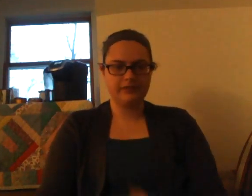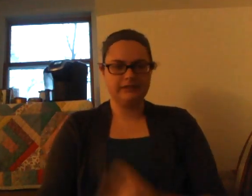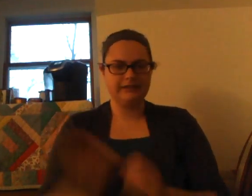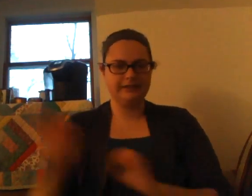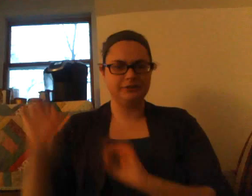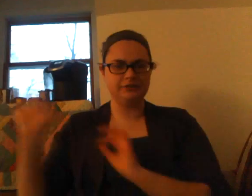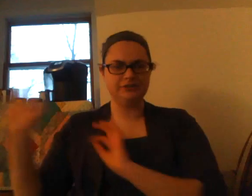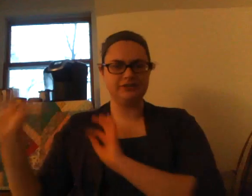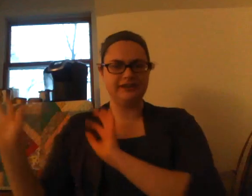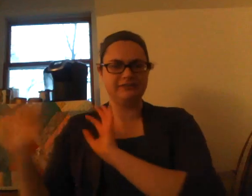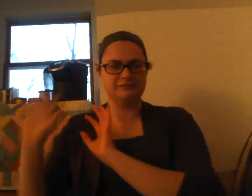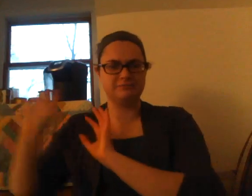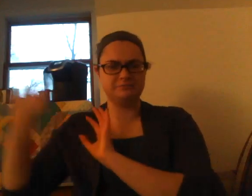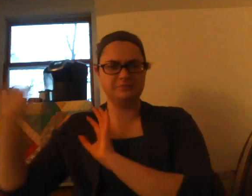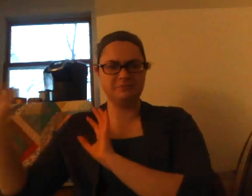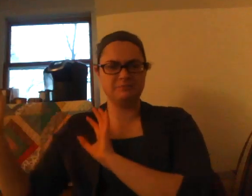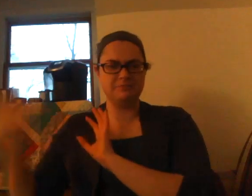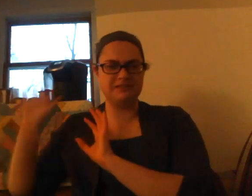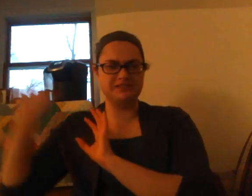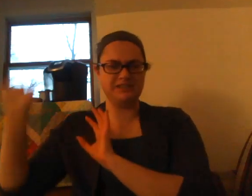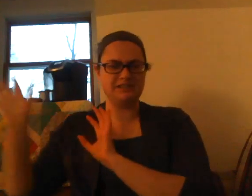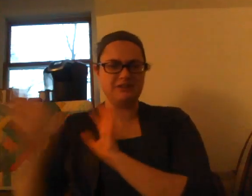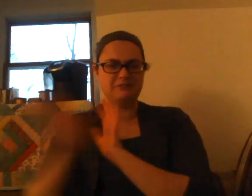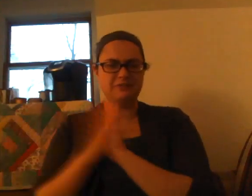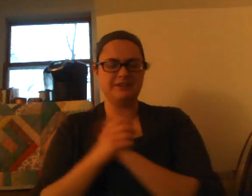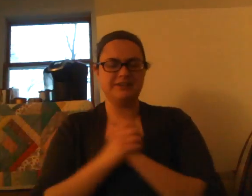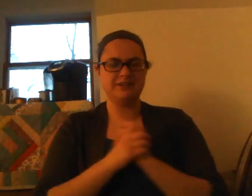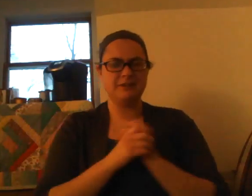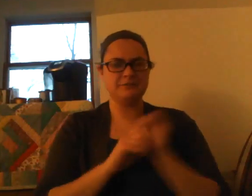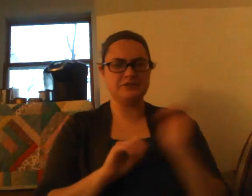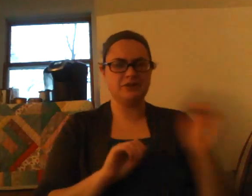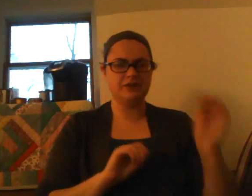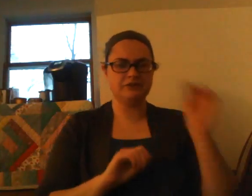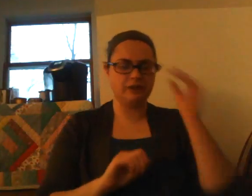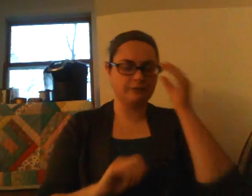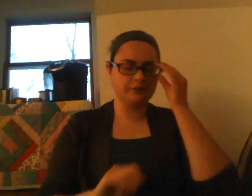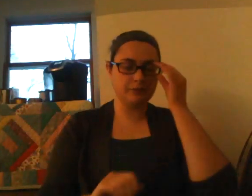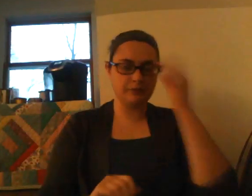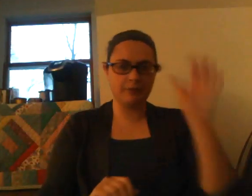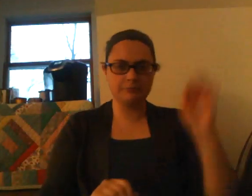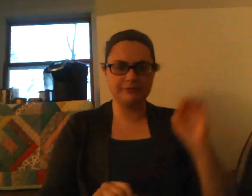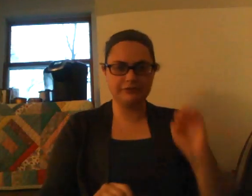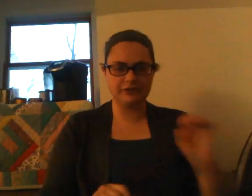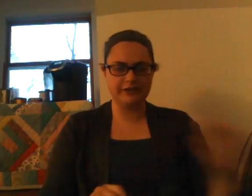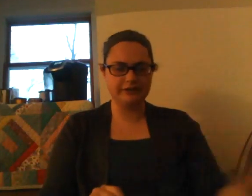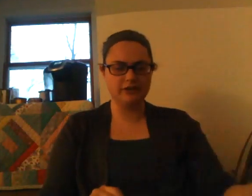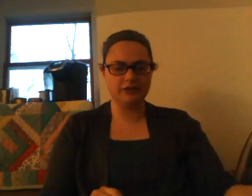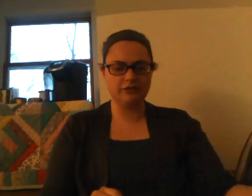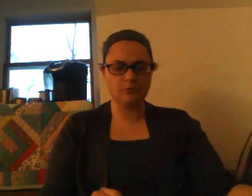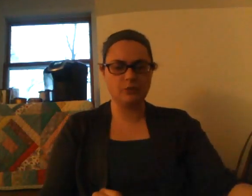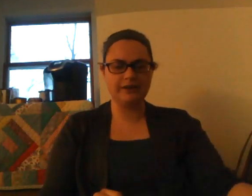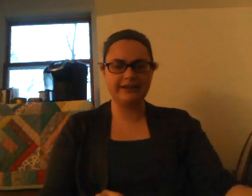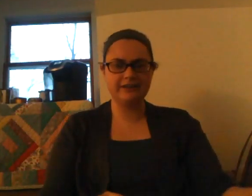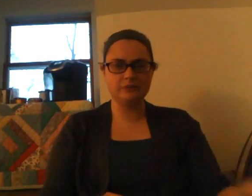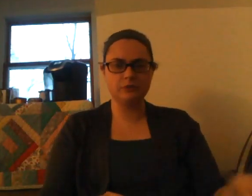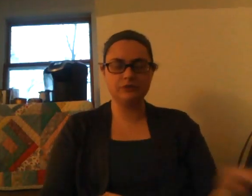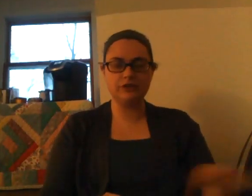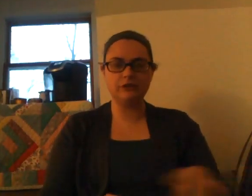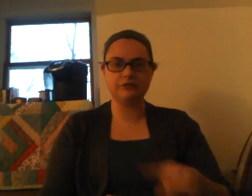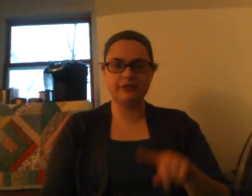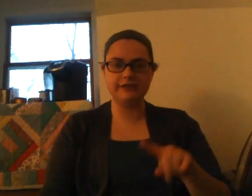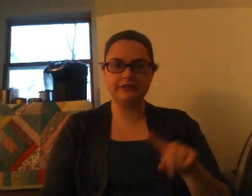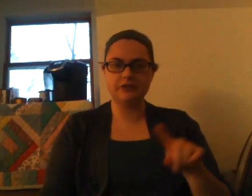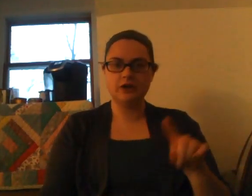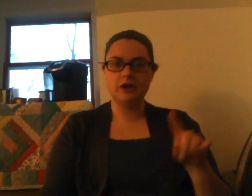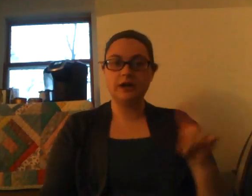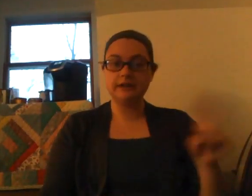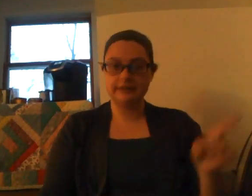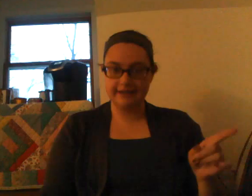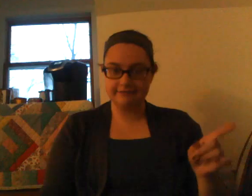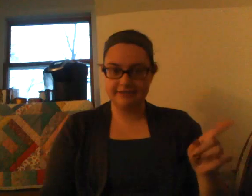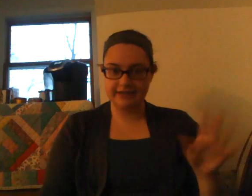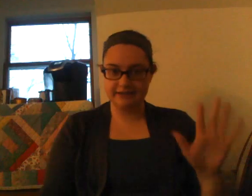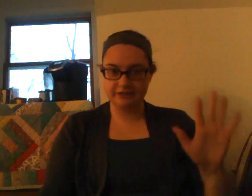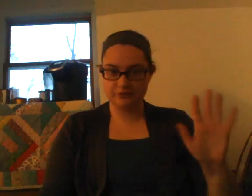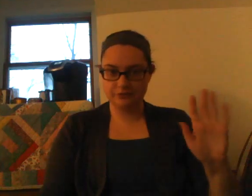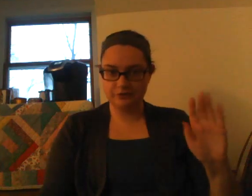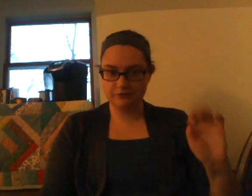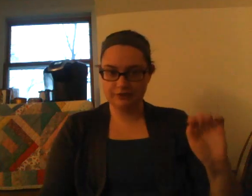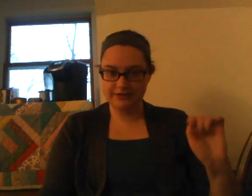I notice it's kind of busy over here. I'm sorry. So I'm going to probably sign a lot of the one-handed ones. I'll sign it left-handed. So it's over here,